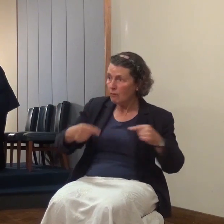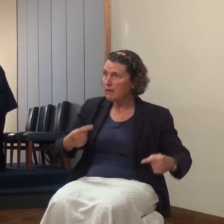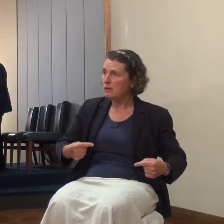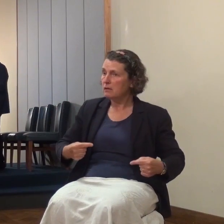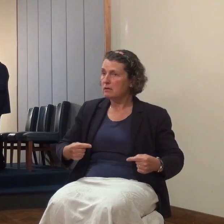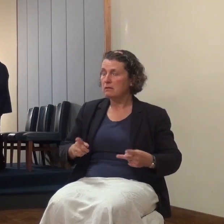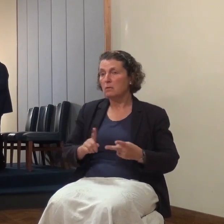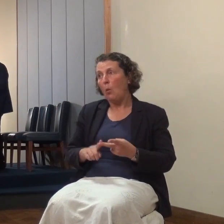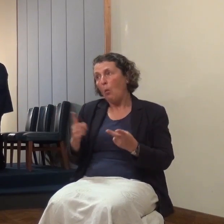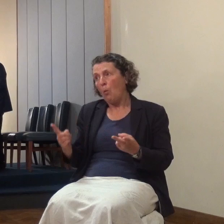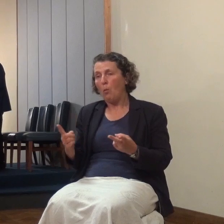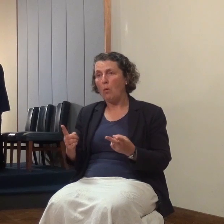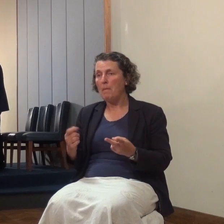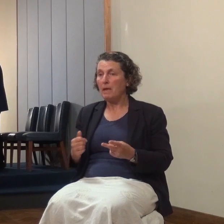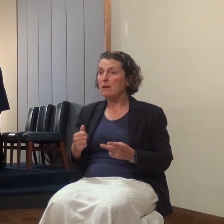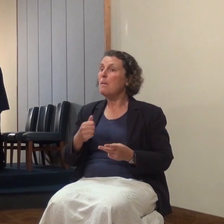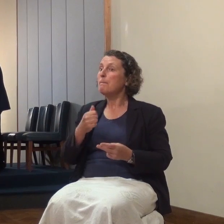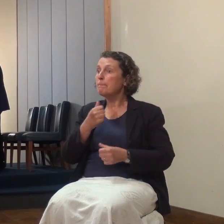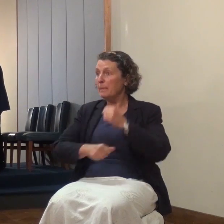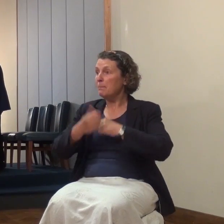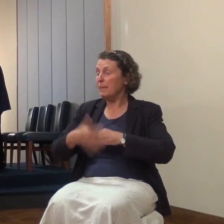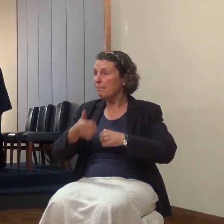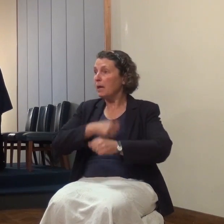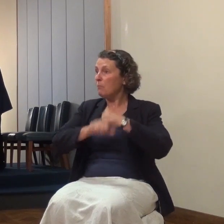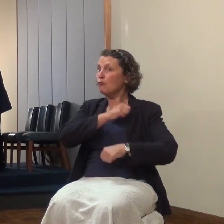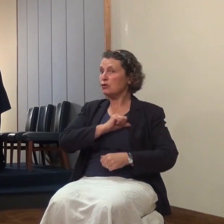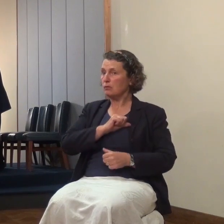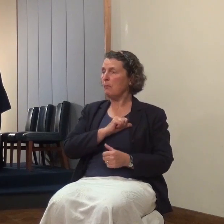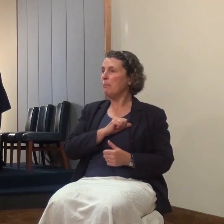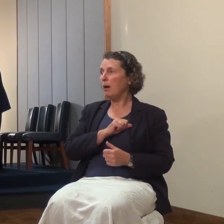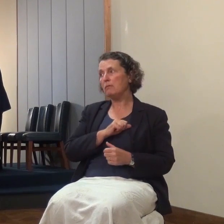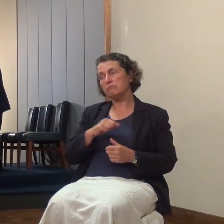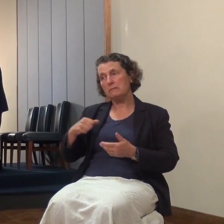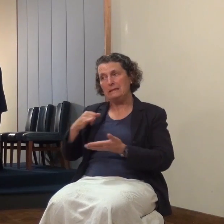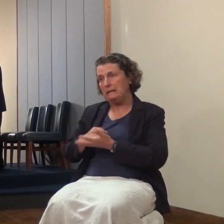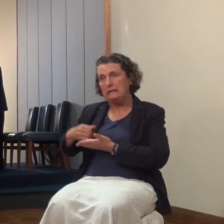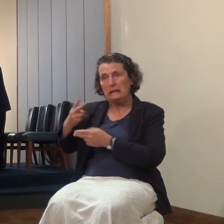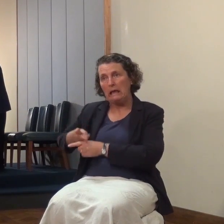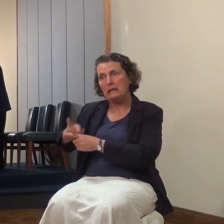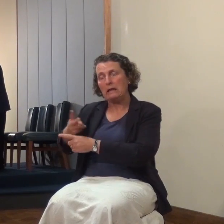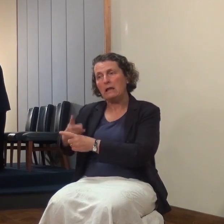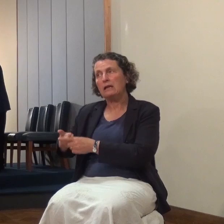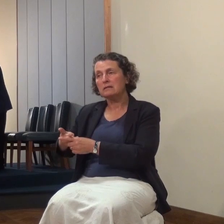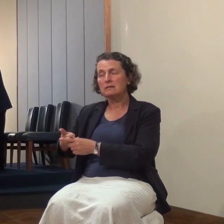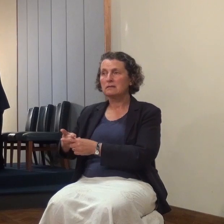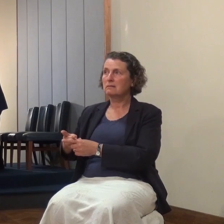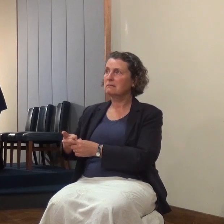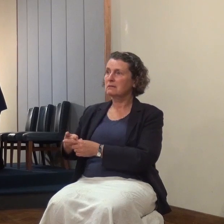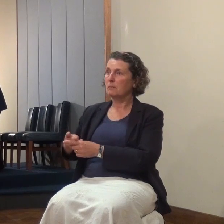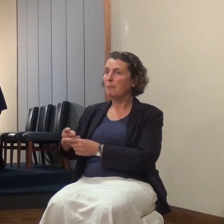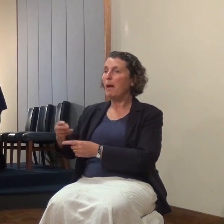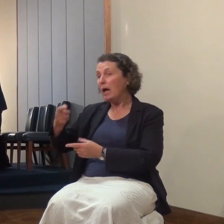many opportunities, and spurned many kindnesses of the Lord. It's shame, isn't it, to think about